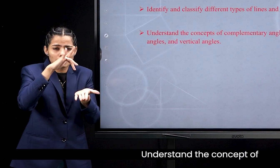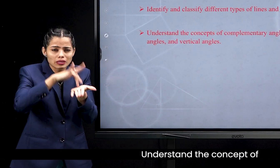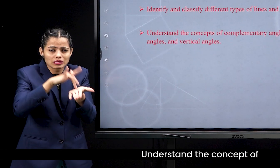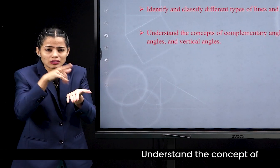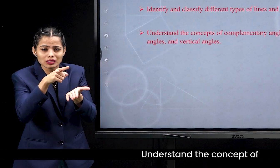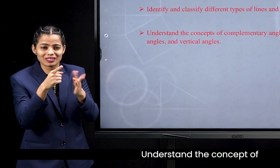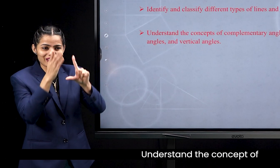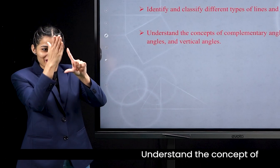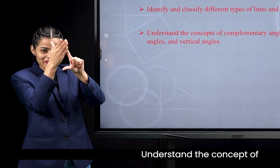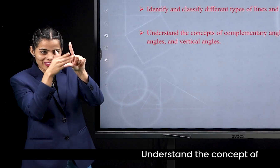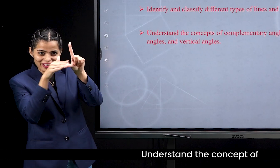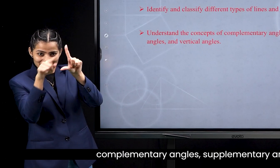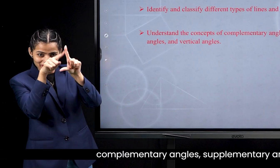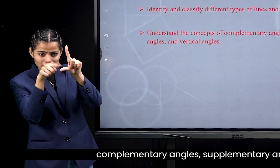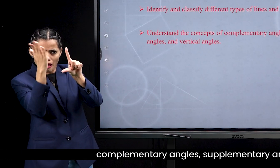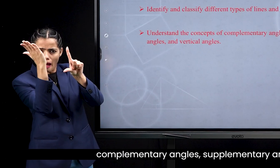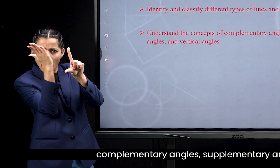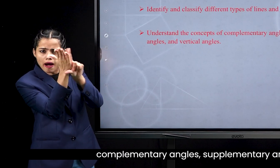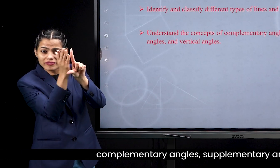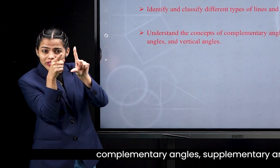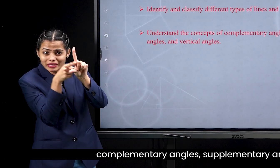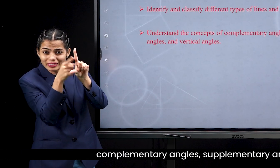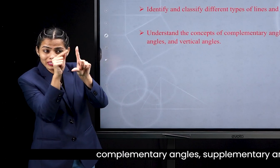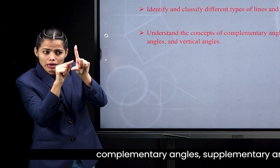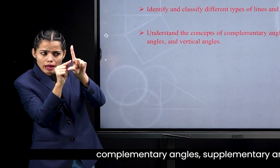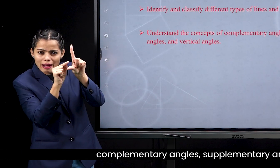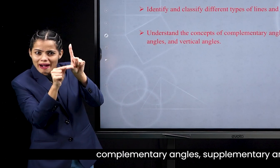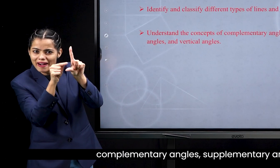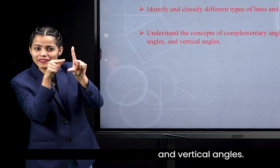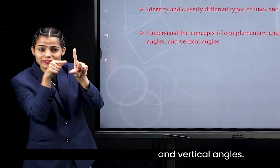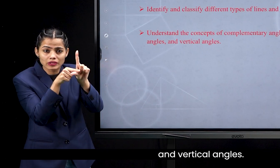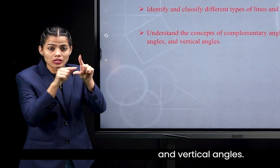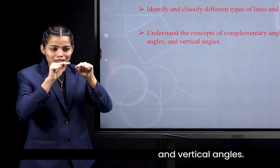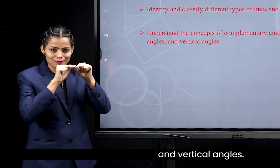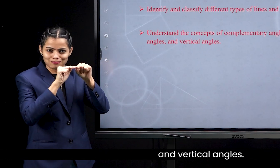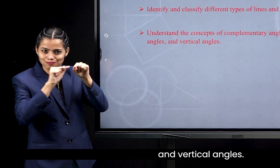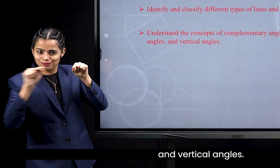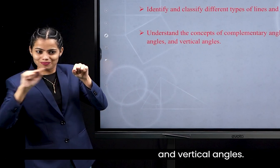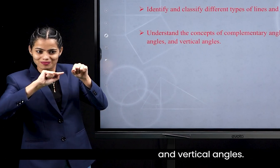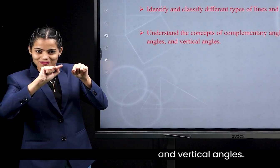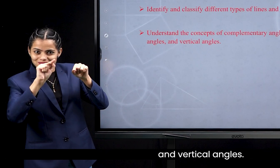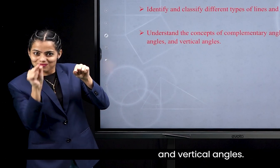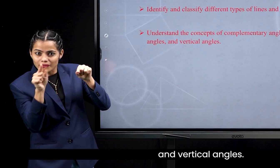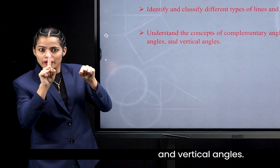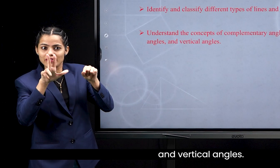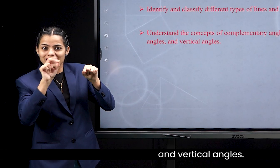Understand the concept of complementary angles, supplementary angles, and vertical angles.